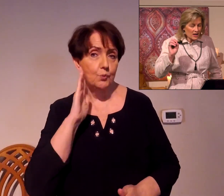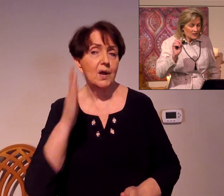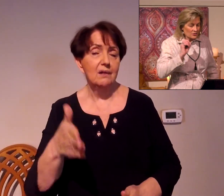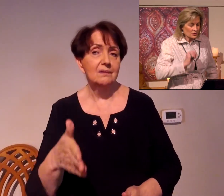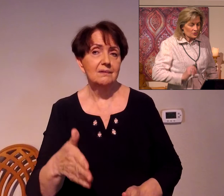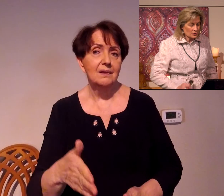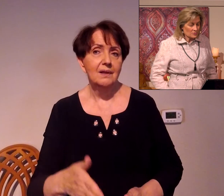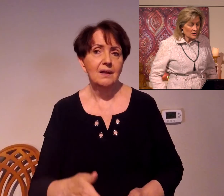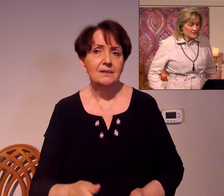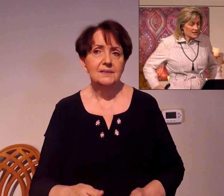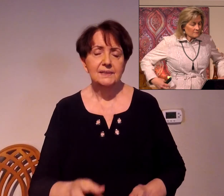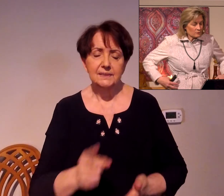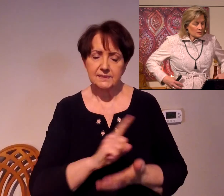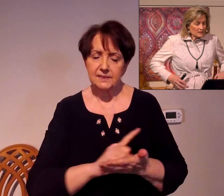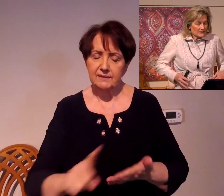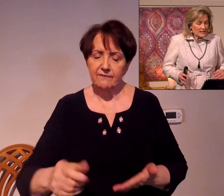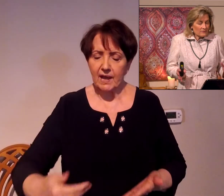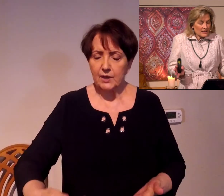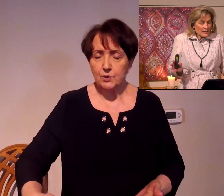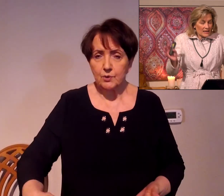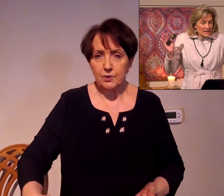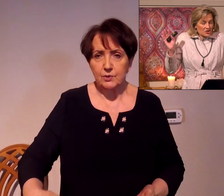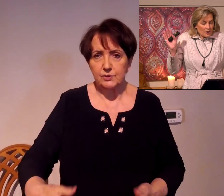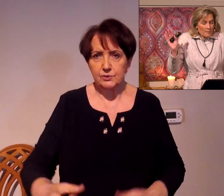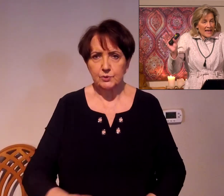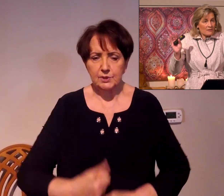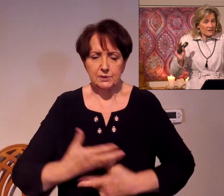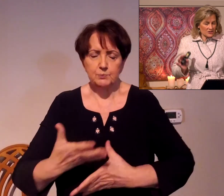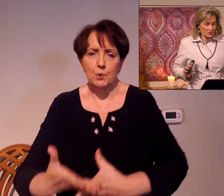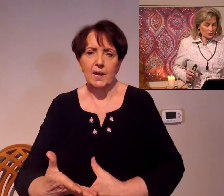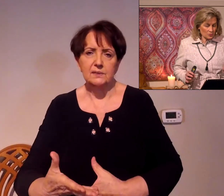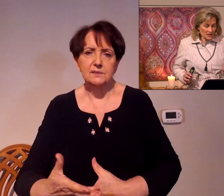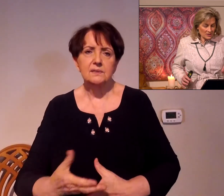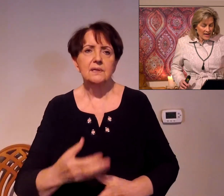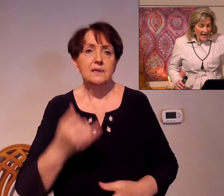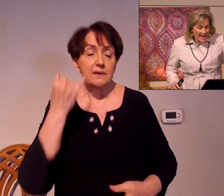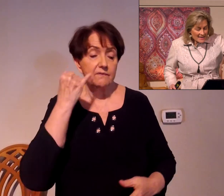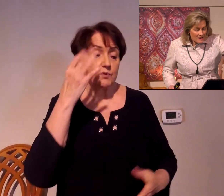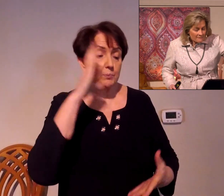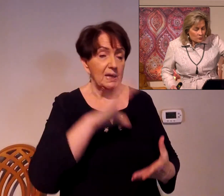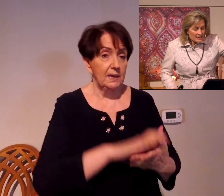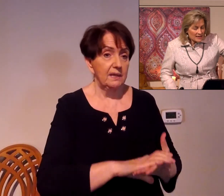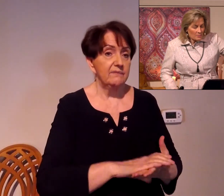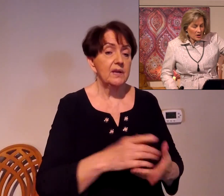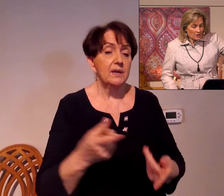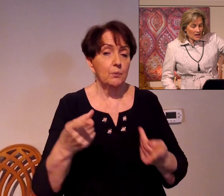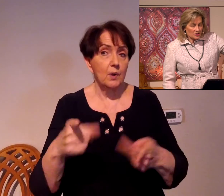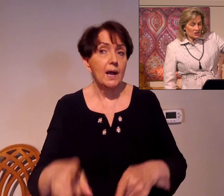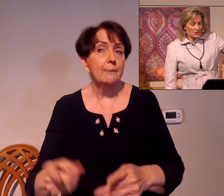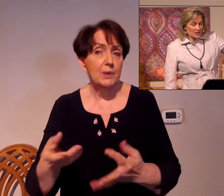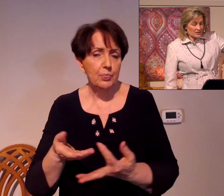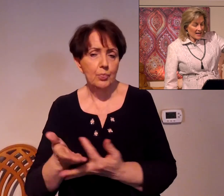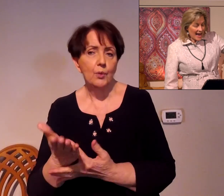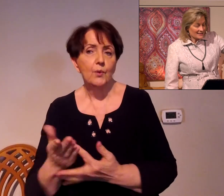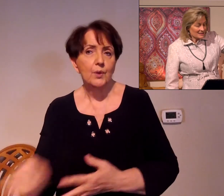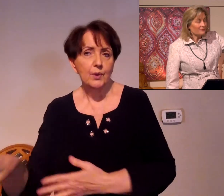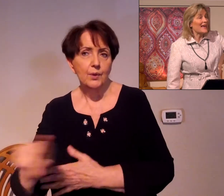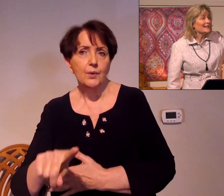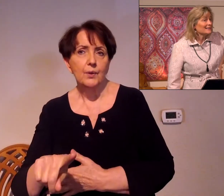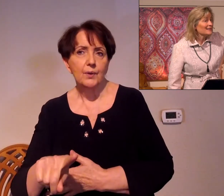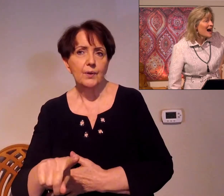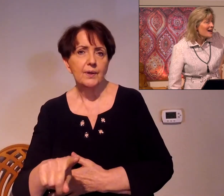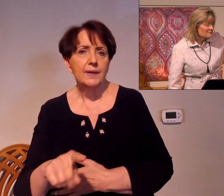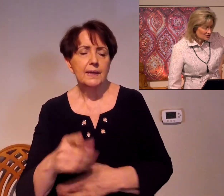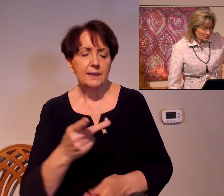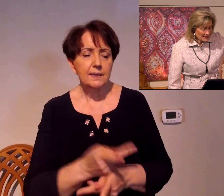as a divine urge to express. If we believe in it, it shall manifest through us. And if we keep our consciousness active